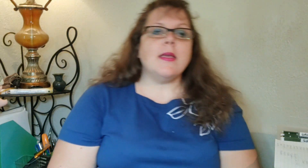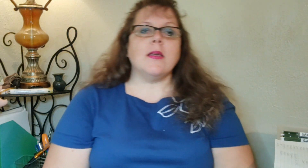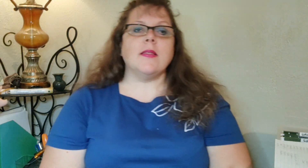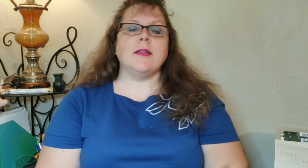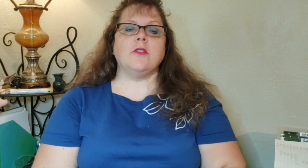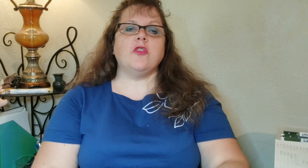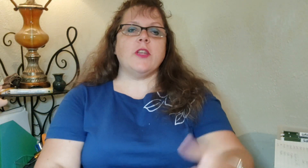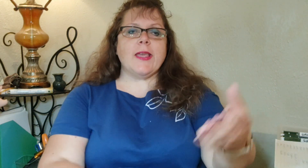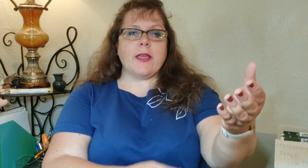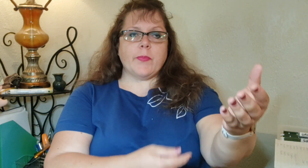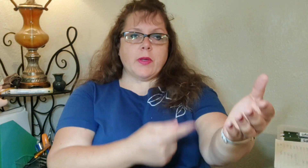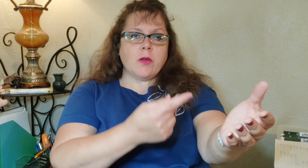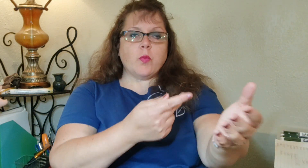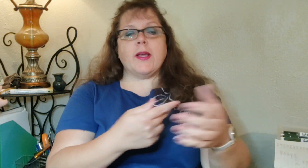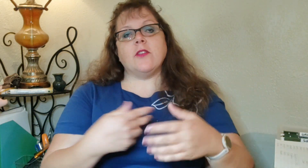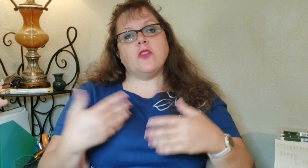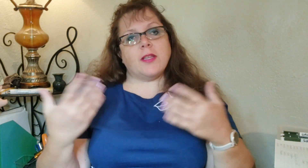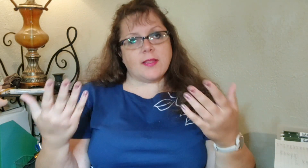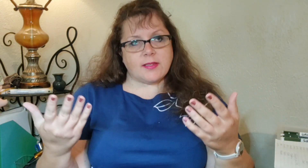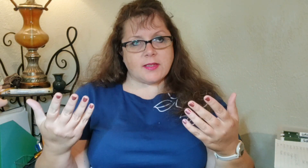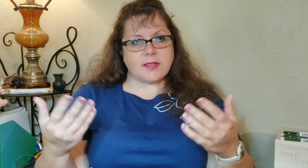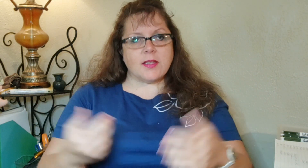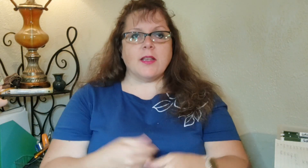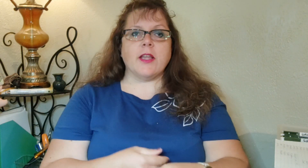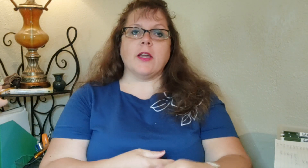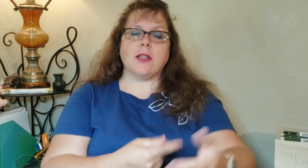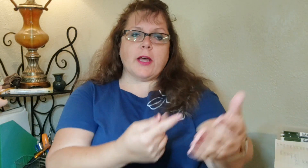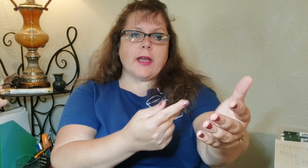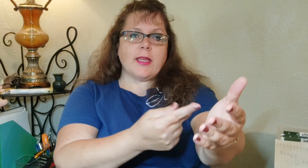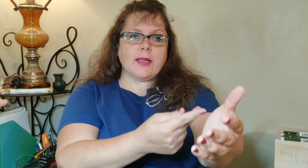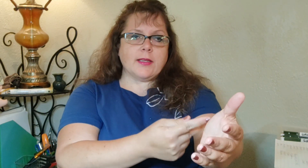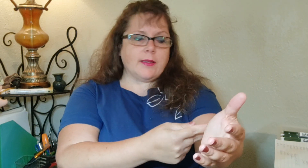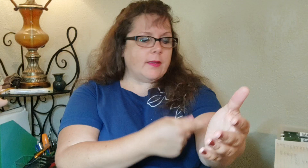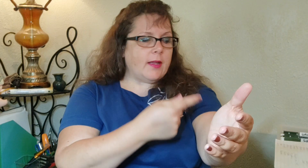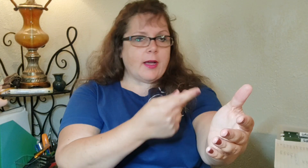And then sheep, which this is done a lot in